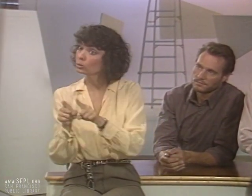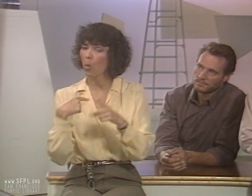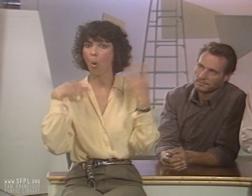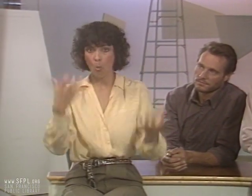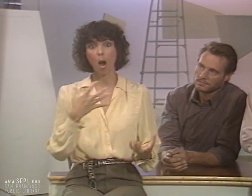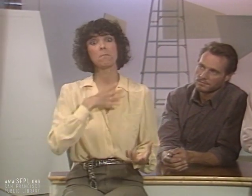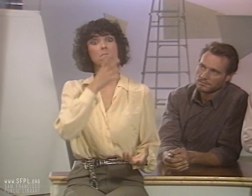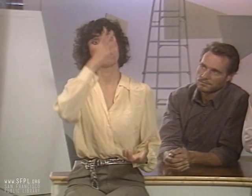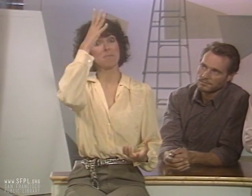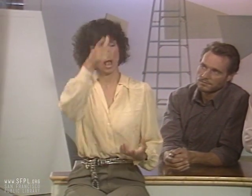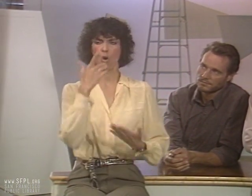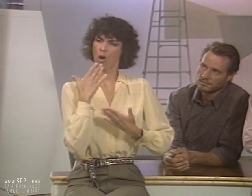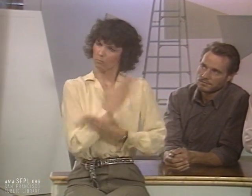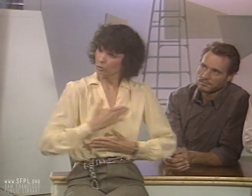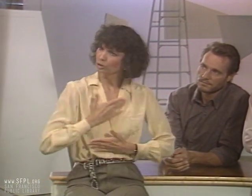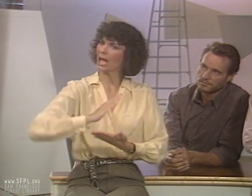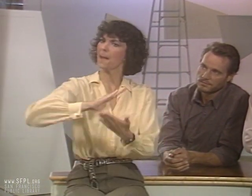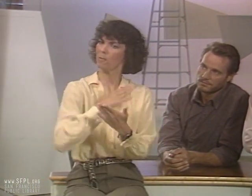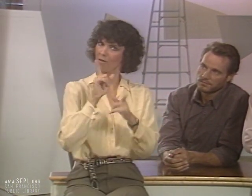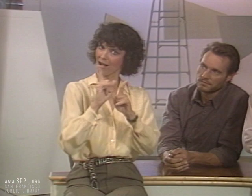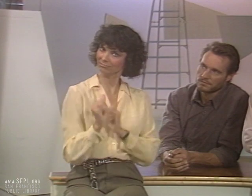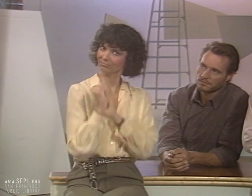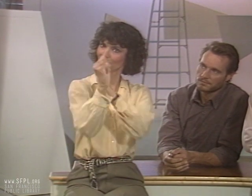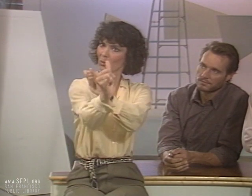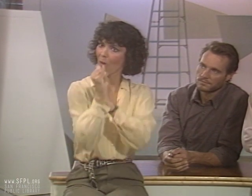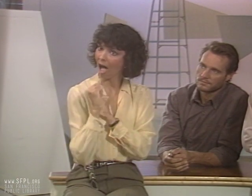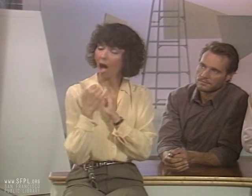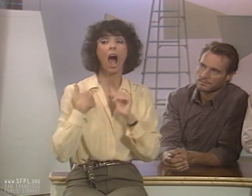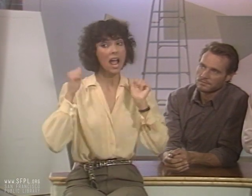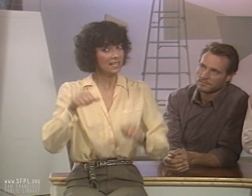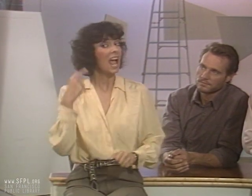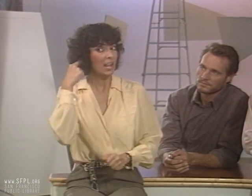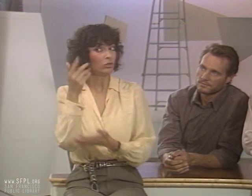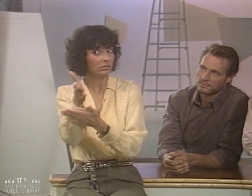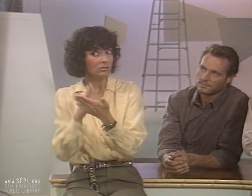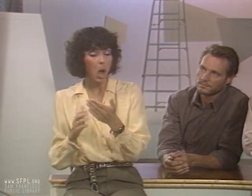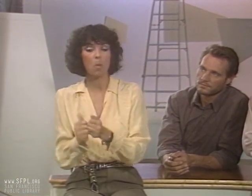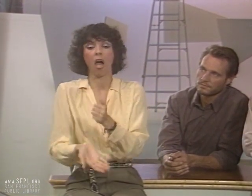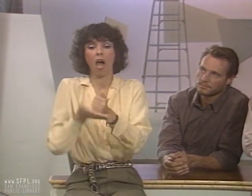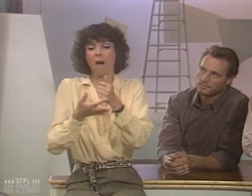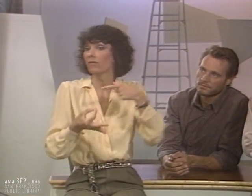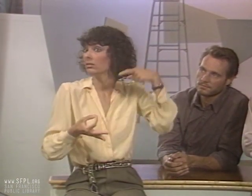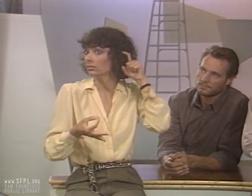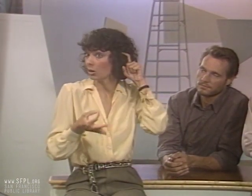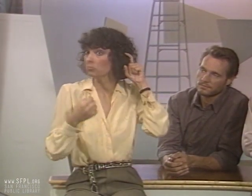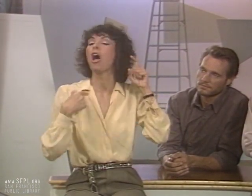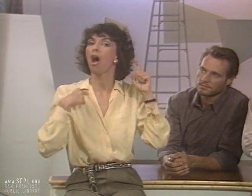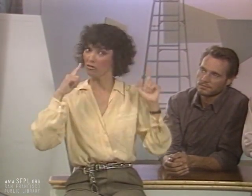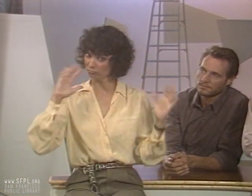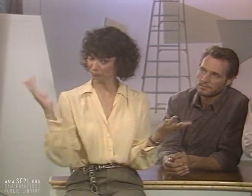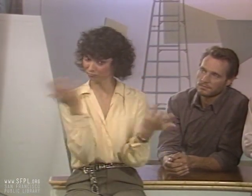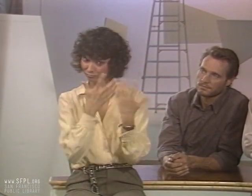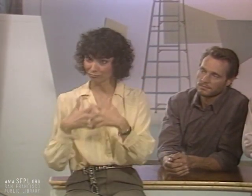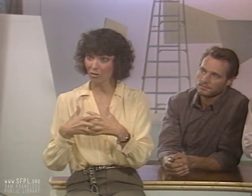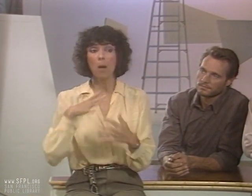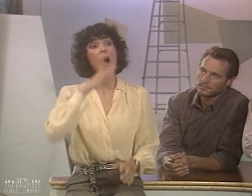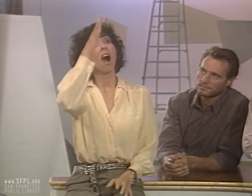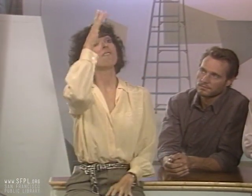flamenco dancer. So, with their combined talents, I was inspired to develop my own work. I started signing music when I was 14